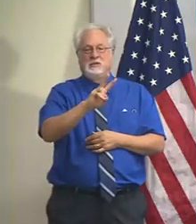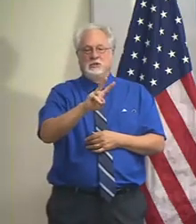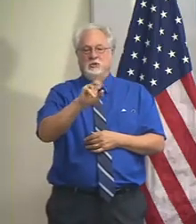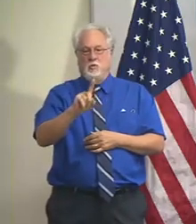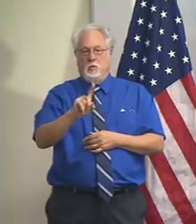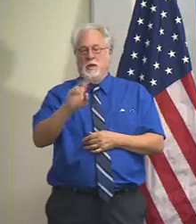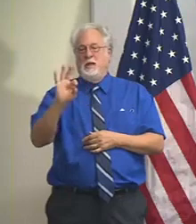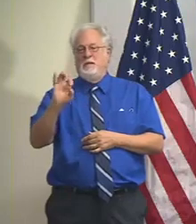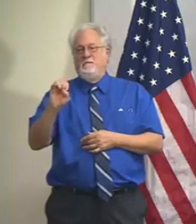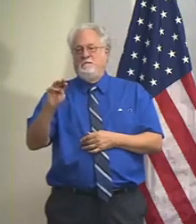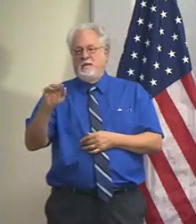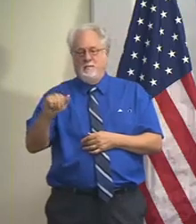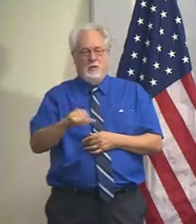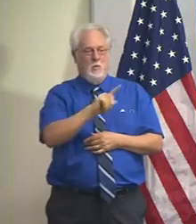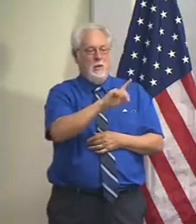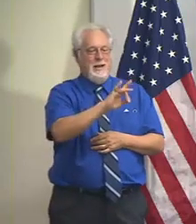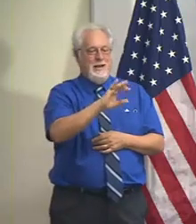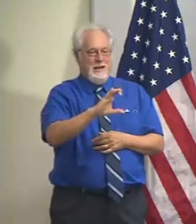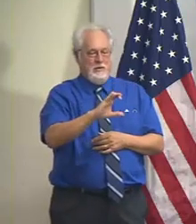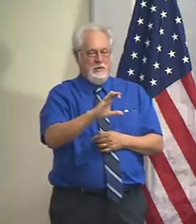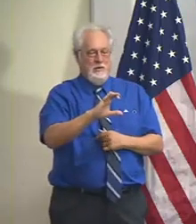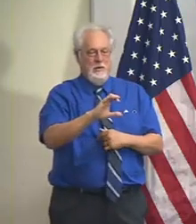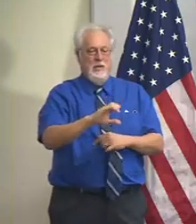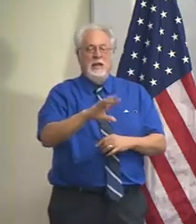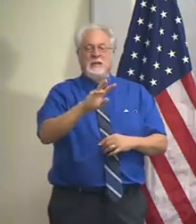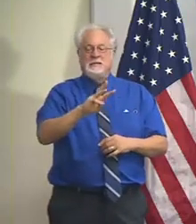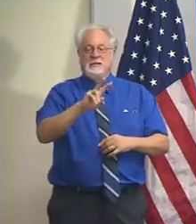1-800-621-FEMA. That is